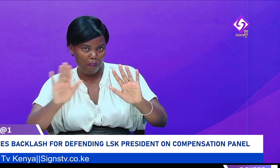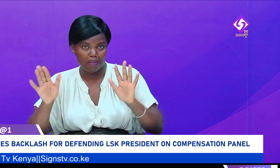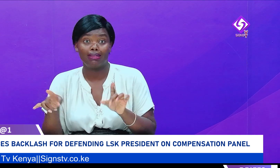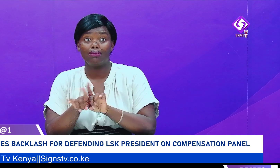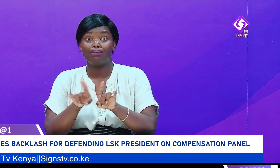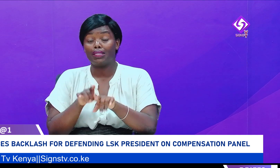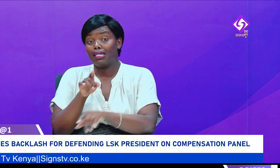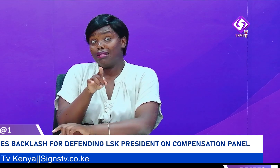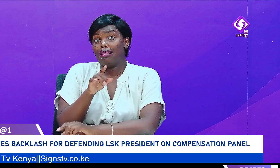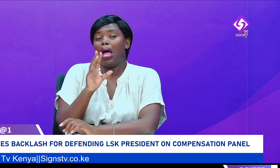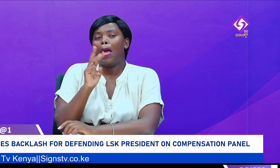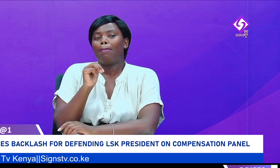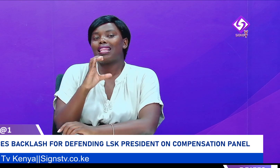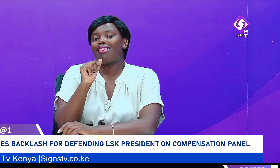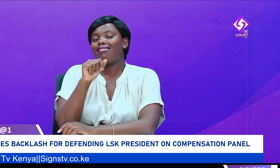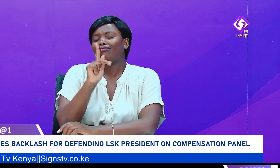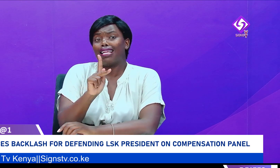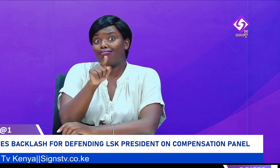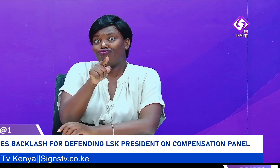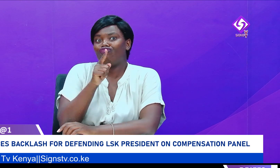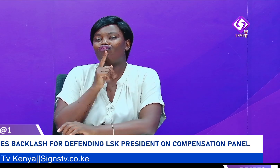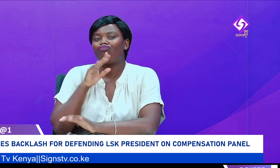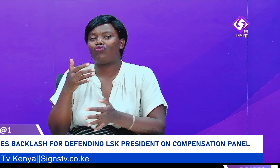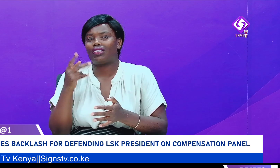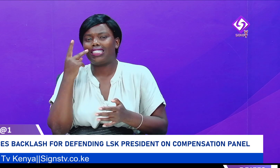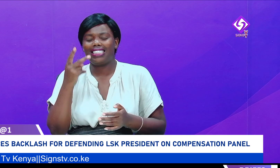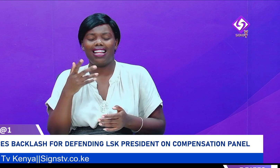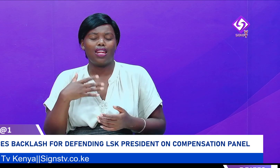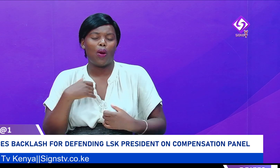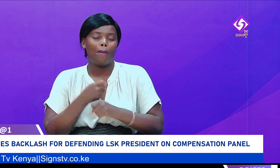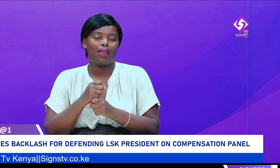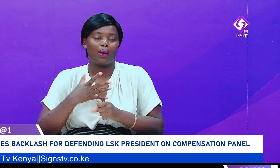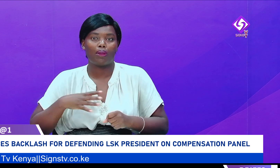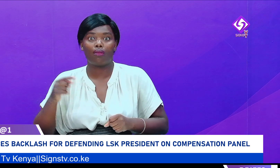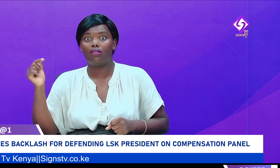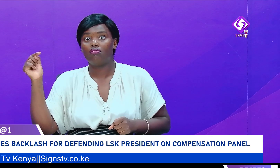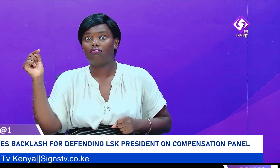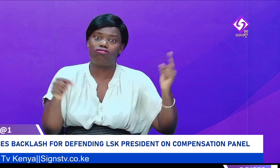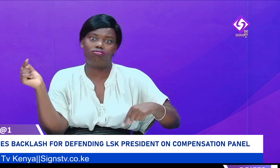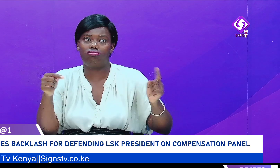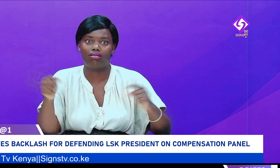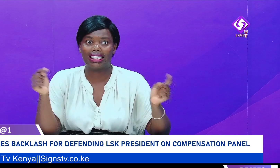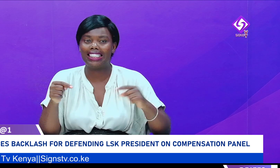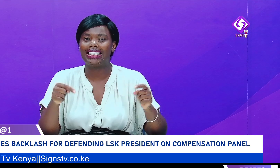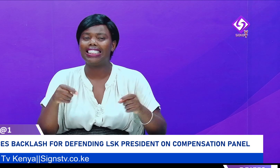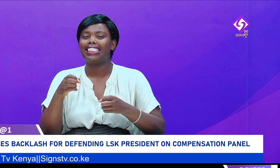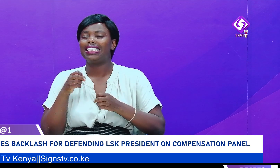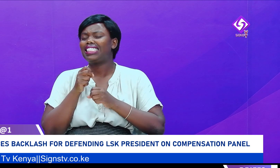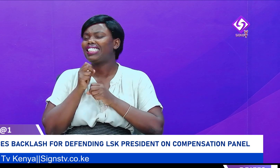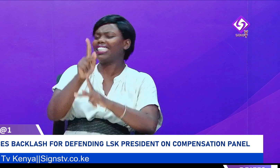tasked with compensating victims of the recent protests. The